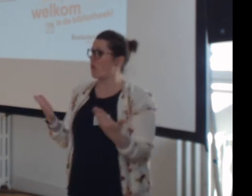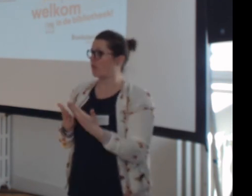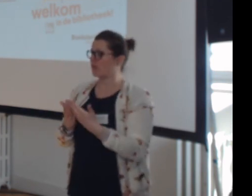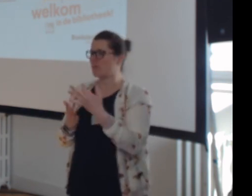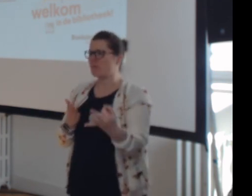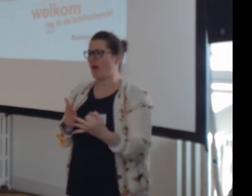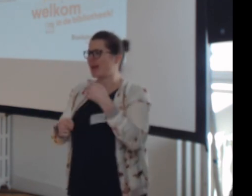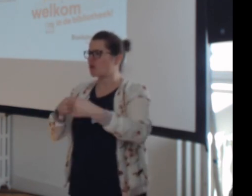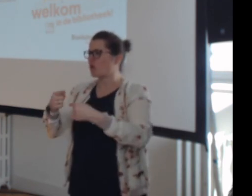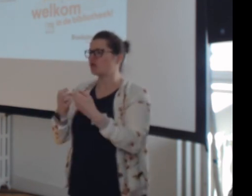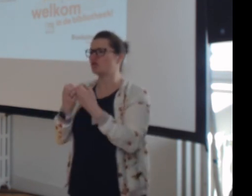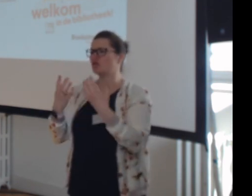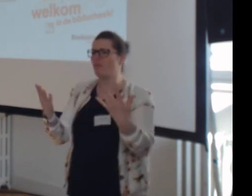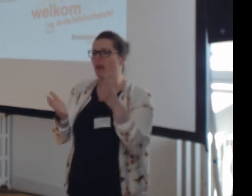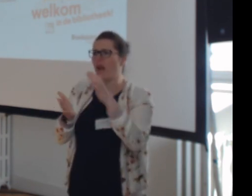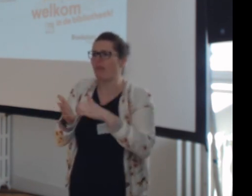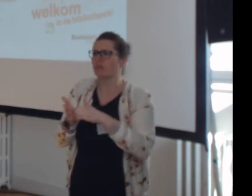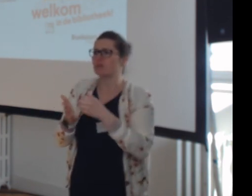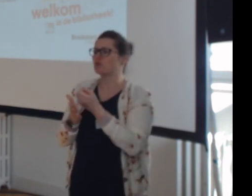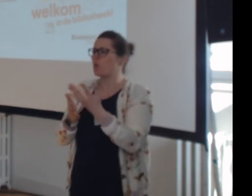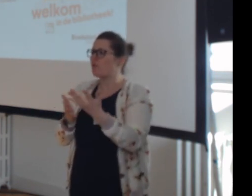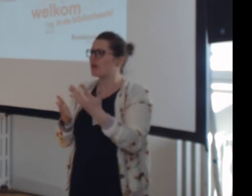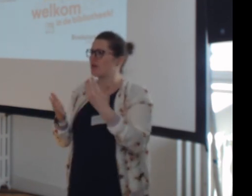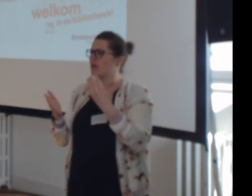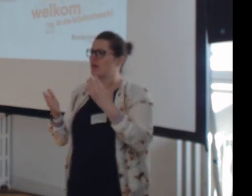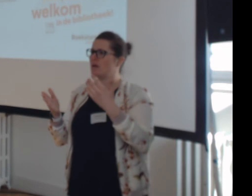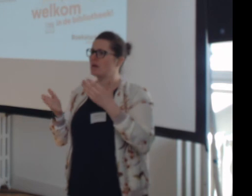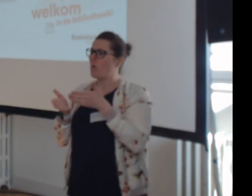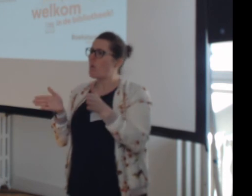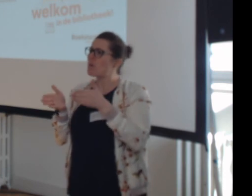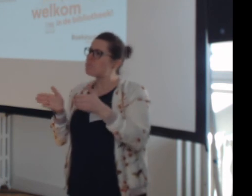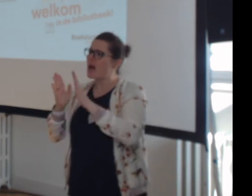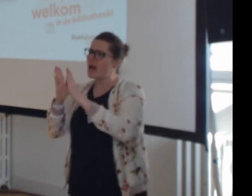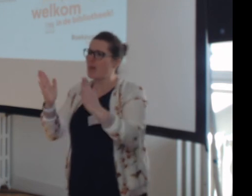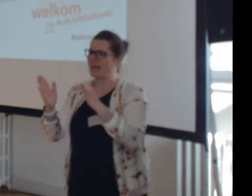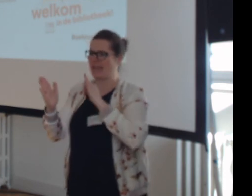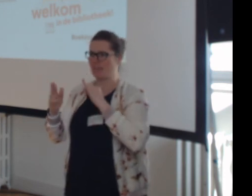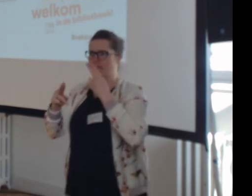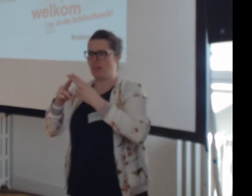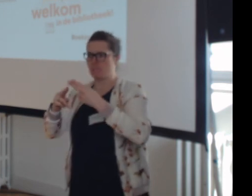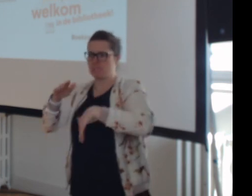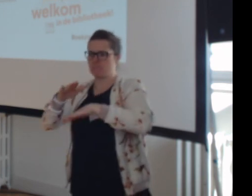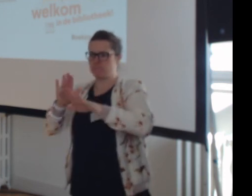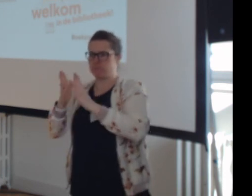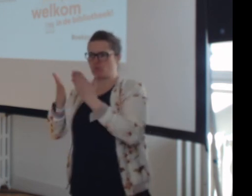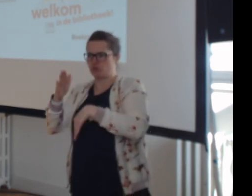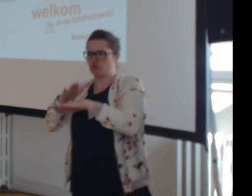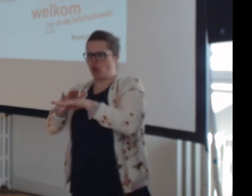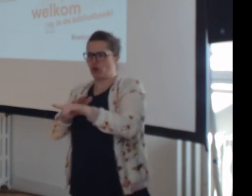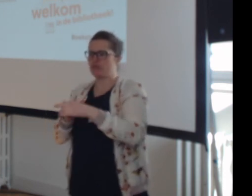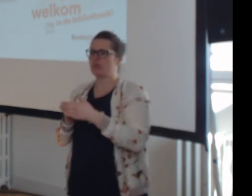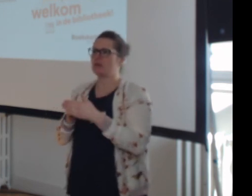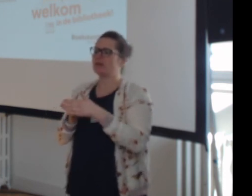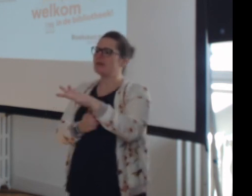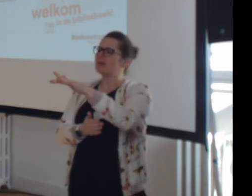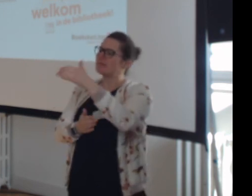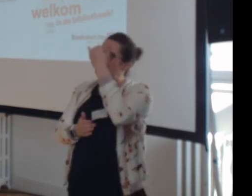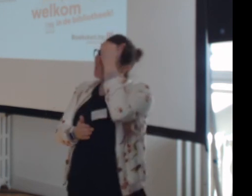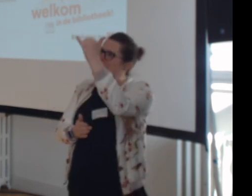So many countries, so many public libraries have Bookstart initiatives. The central idea